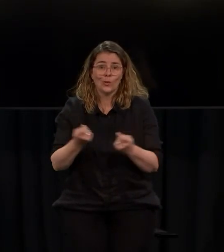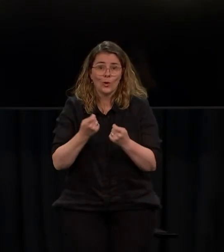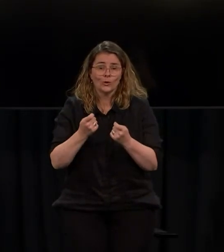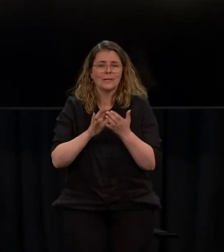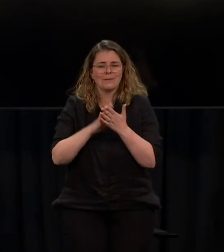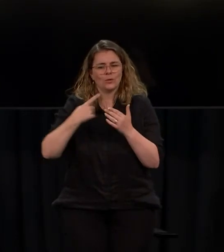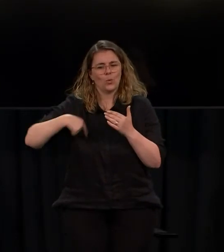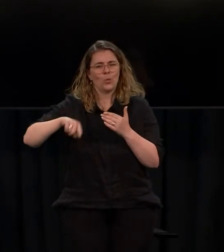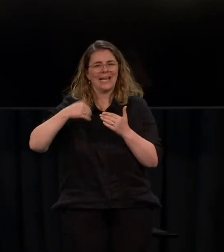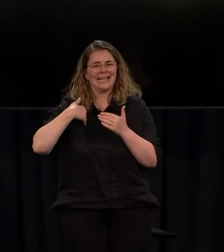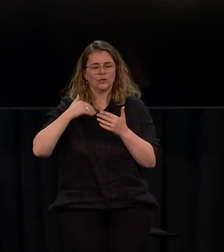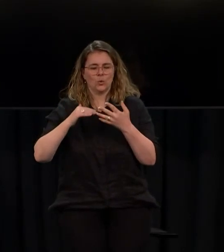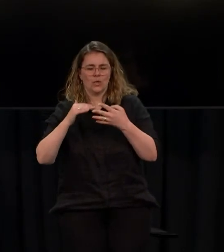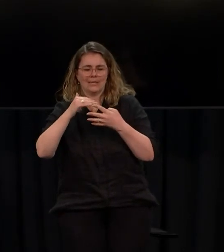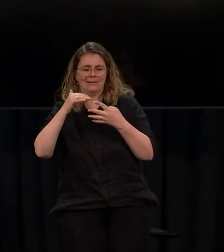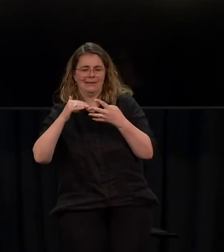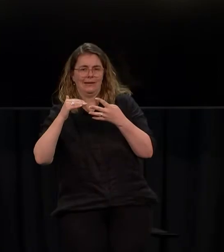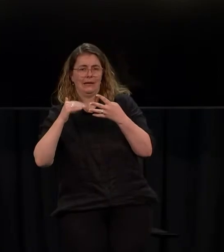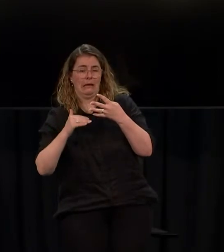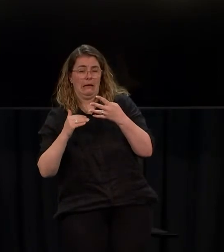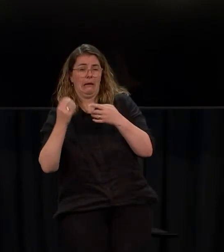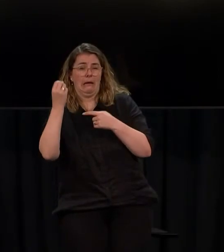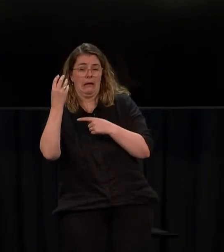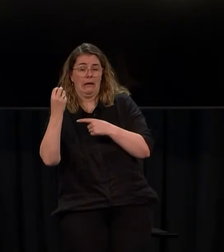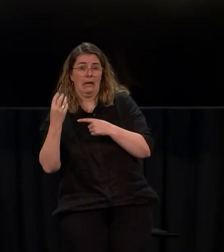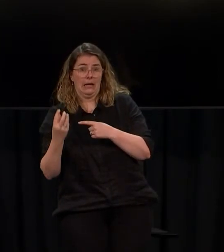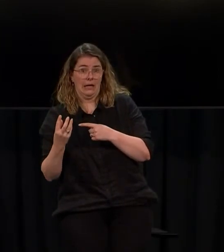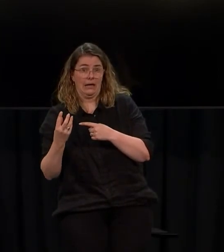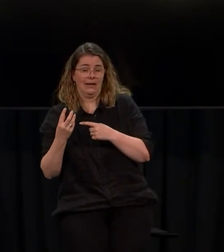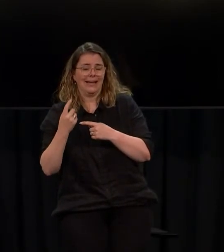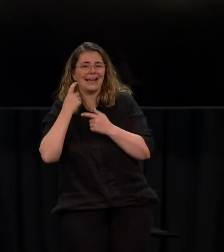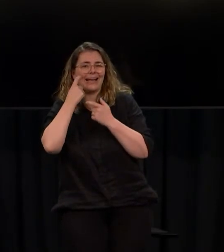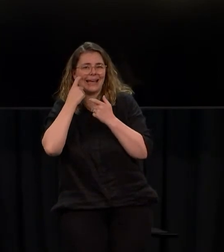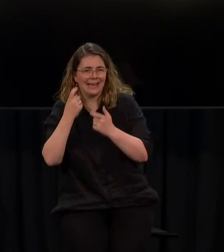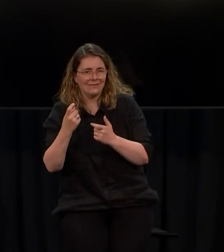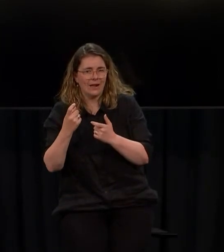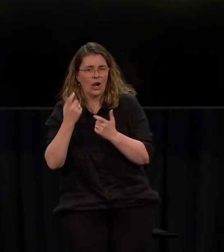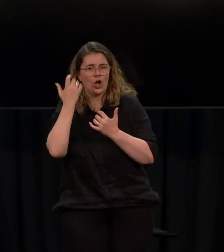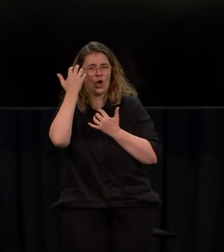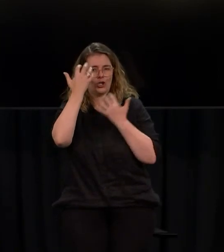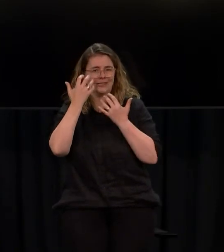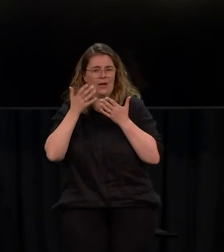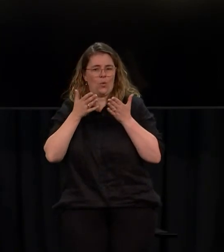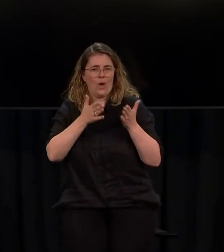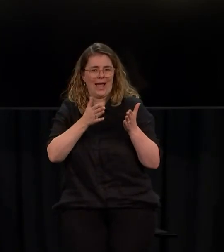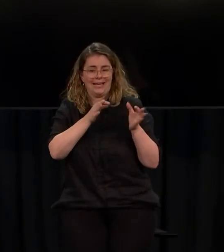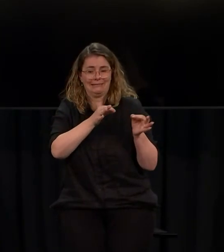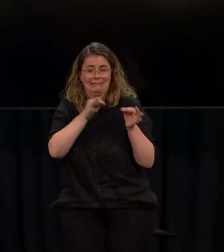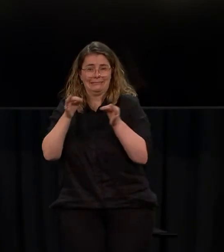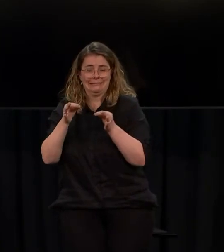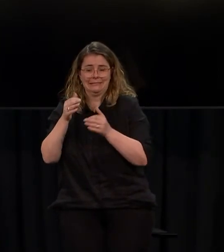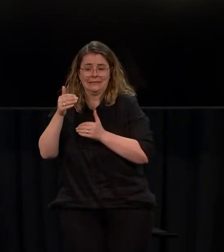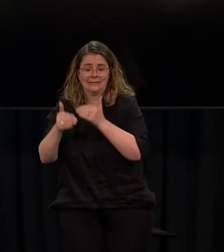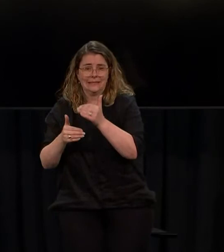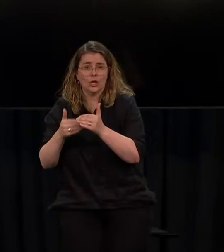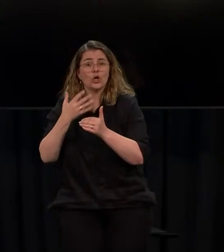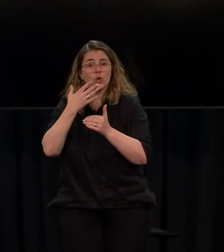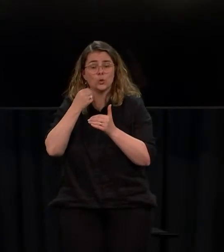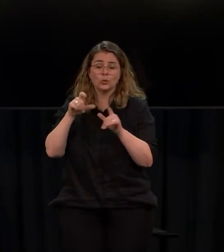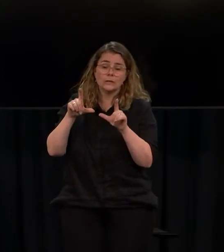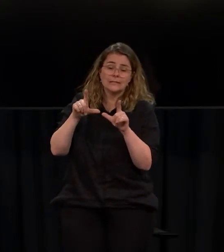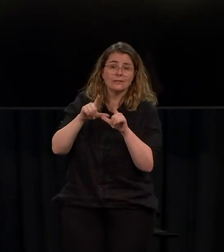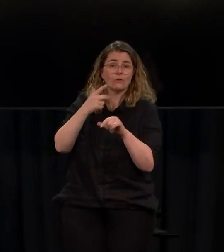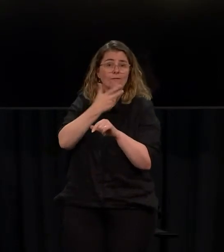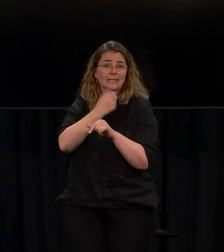then safely move forward in a way that we are careful and considered, and we use things like vaccine certificates to